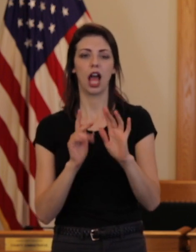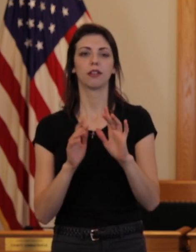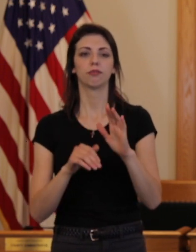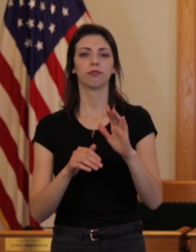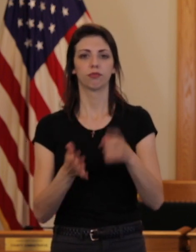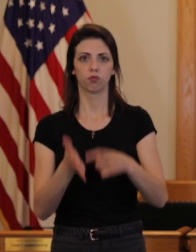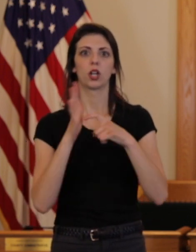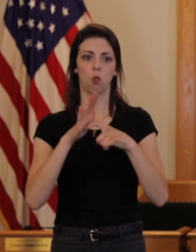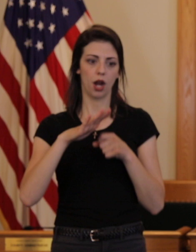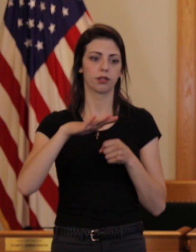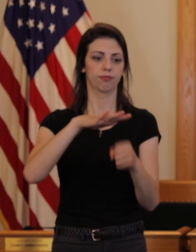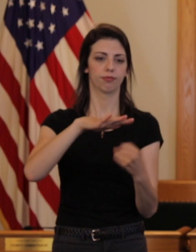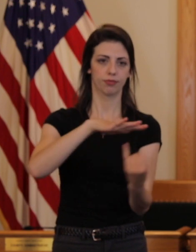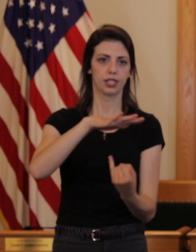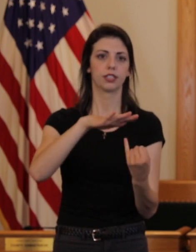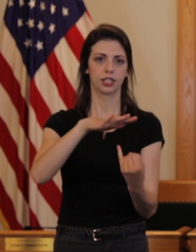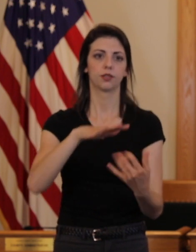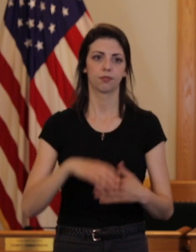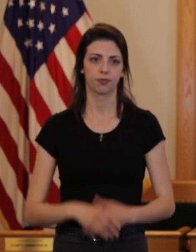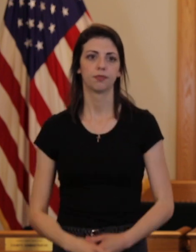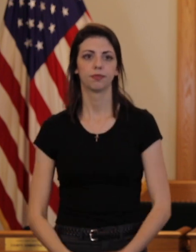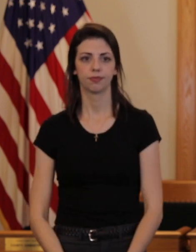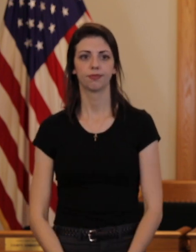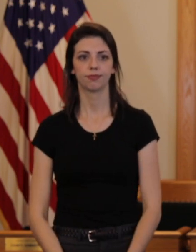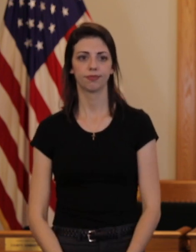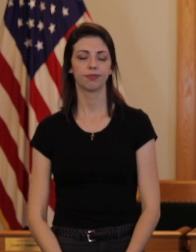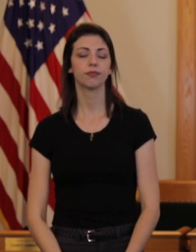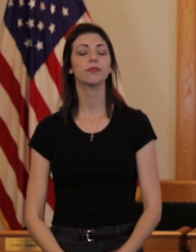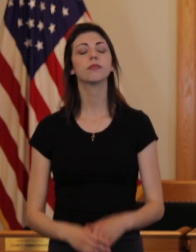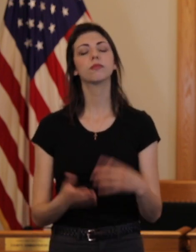under mandatory isolation or quarantine.